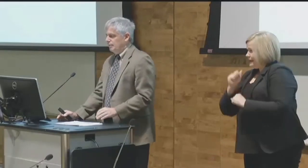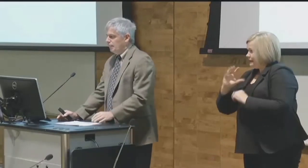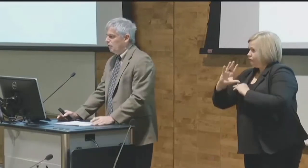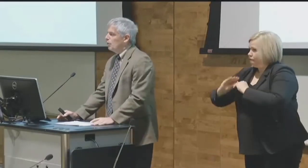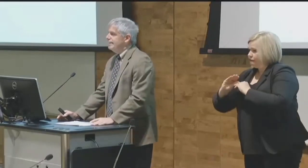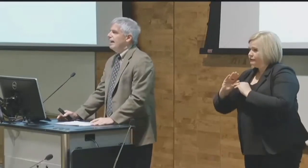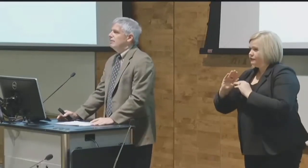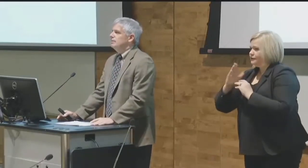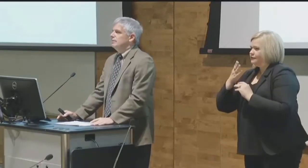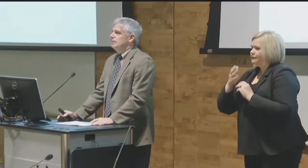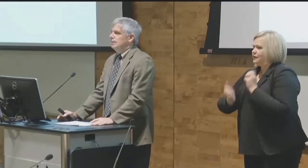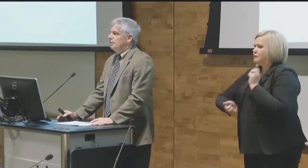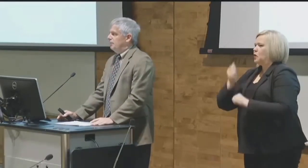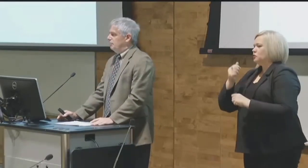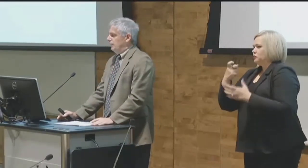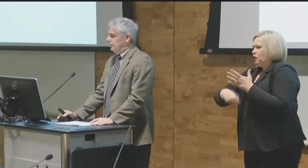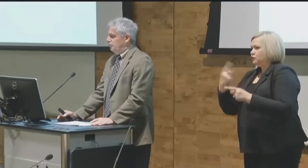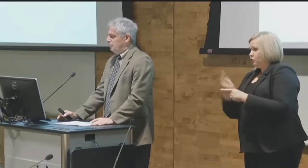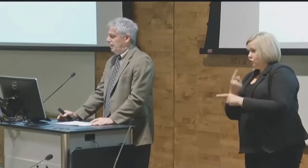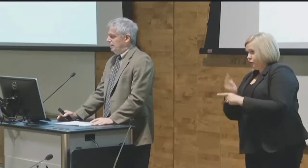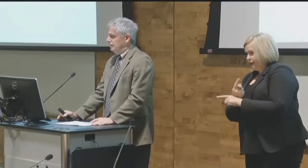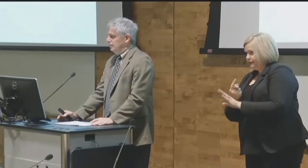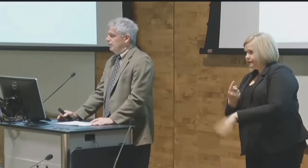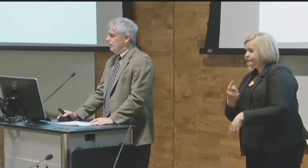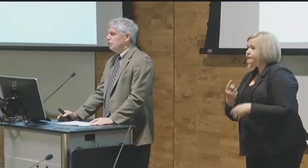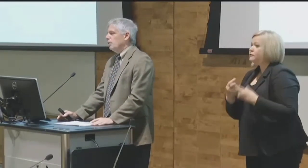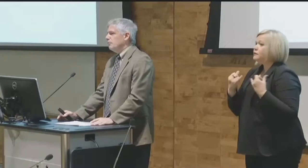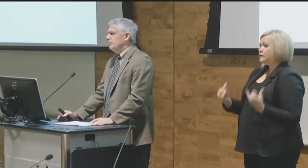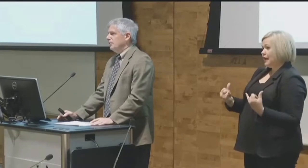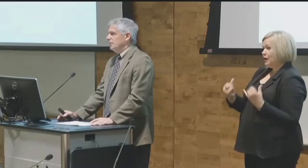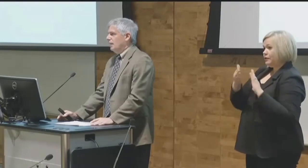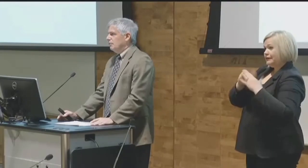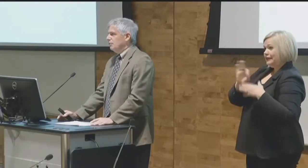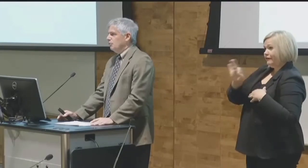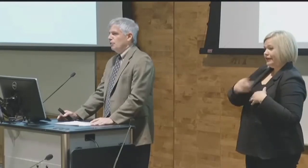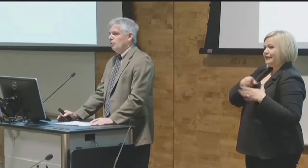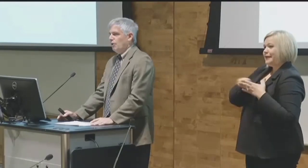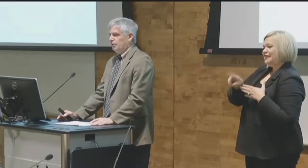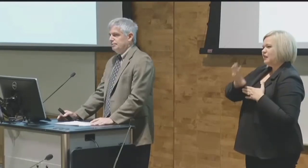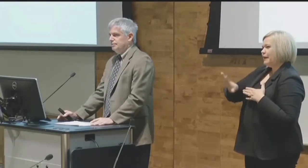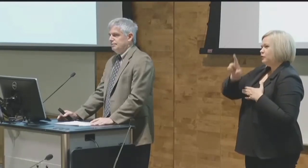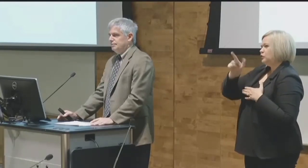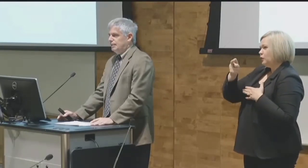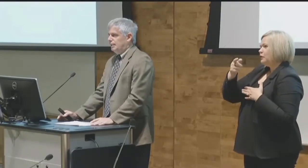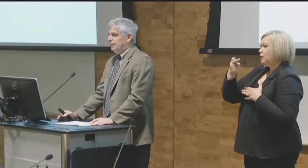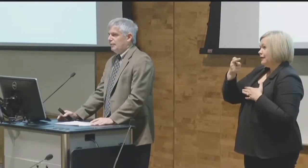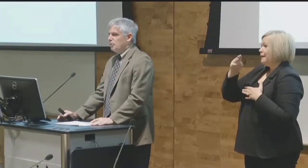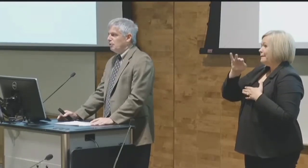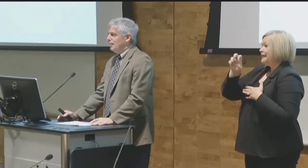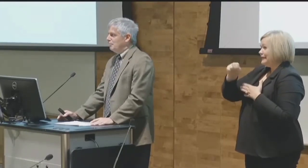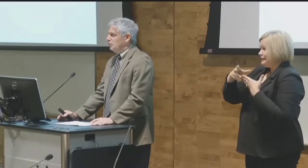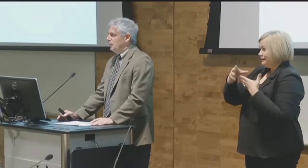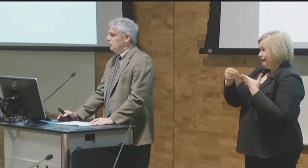effective? Well, right now, the city of Flint is paying around $21 million for their water.